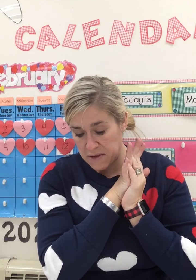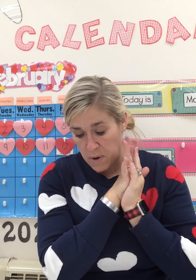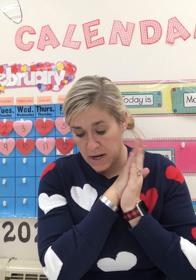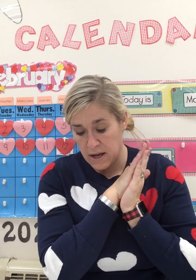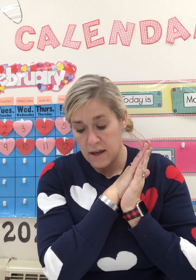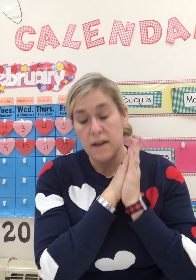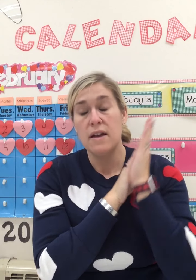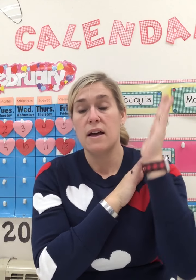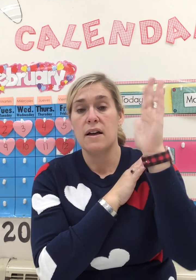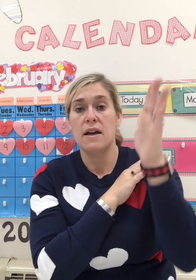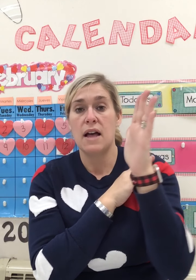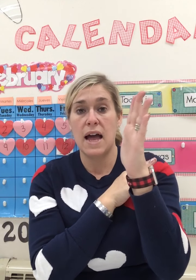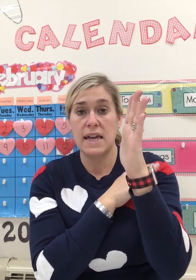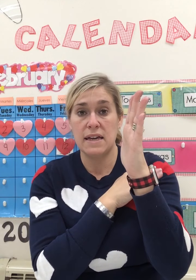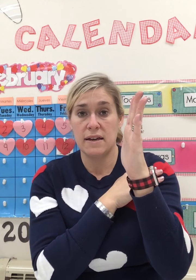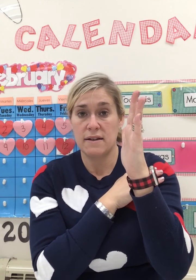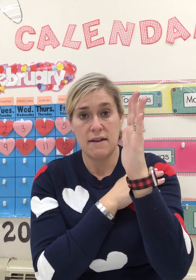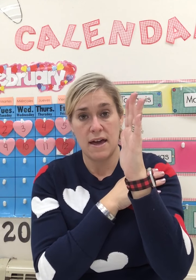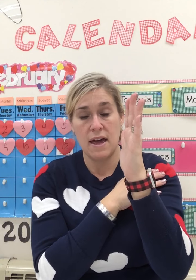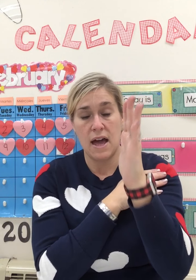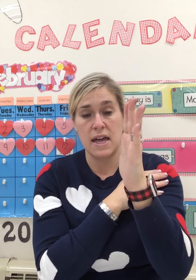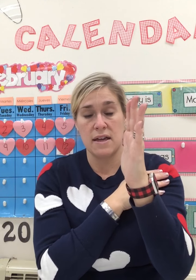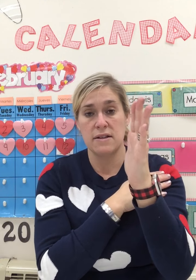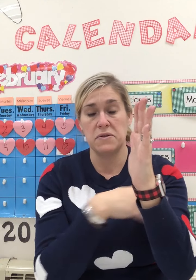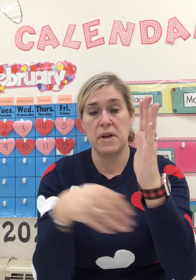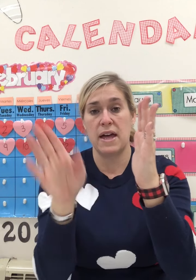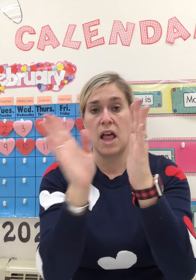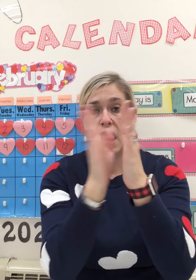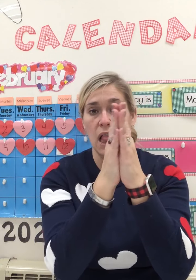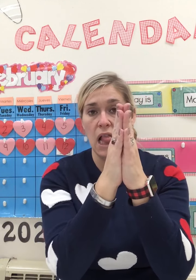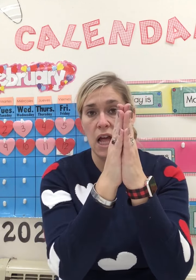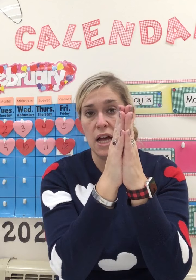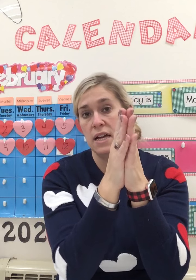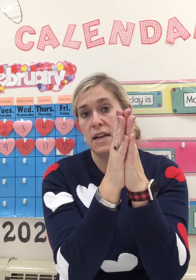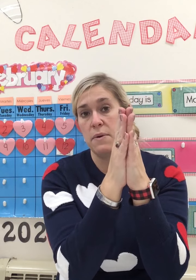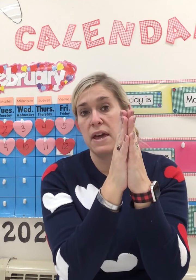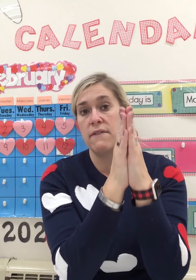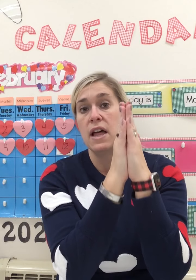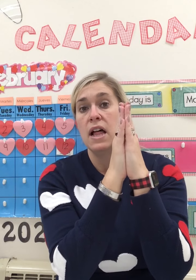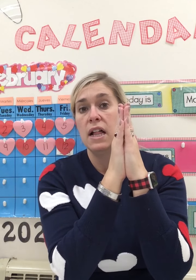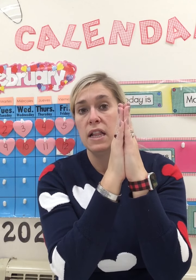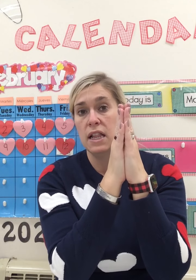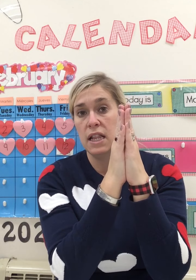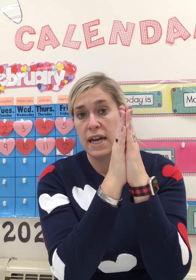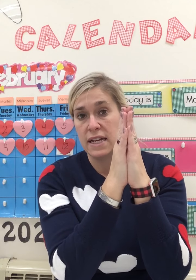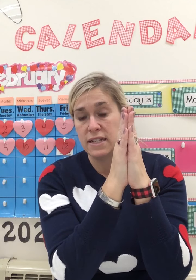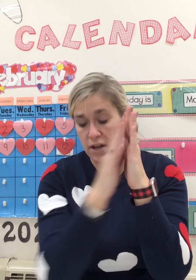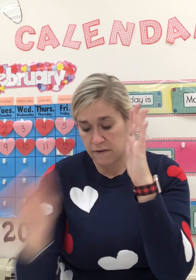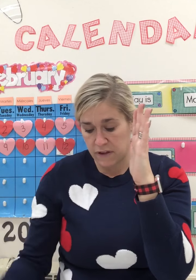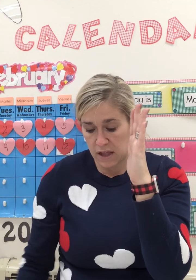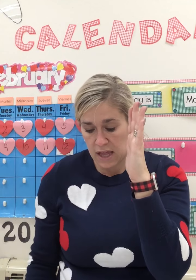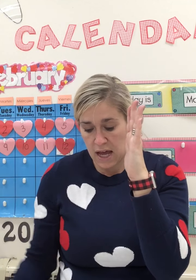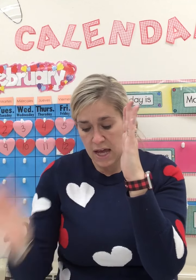one. Ike. Okay, Ike. So we'll add a l. Now we have like. Take off the l at a